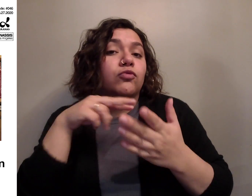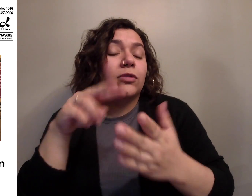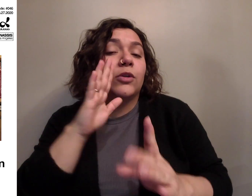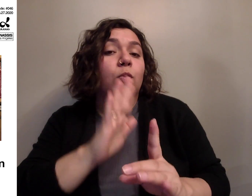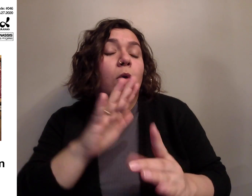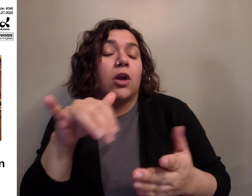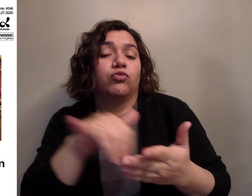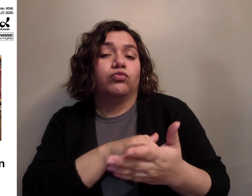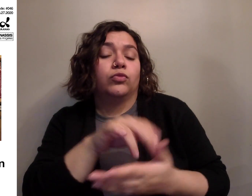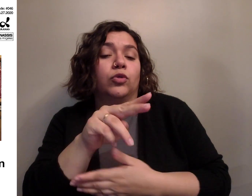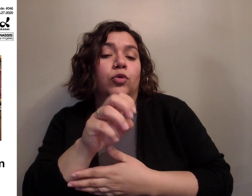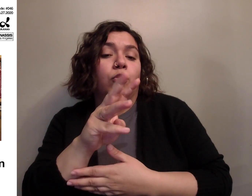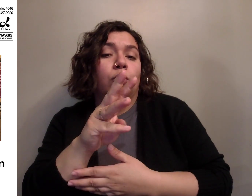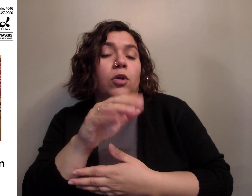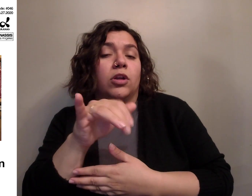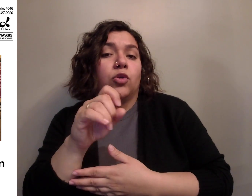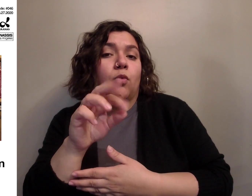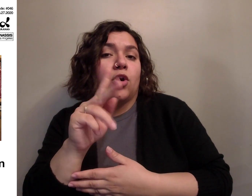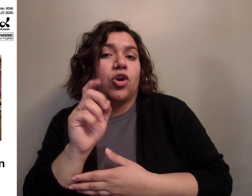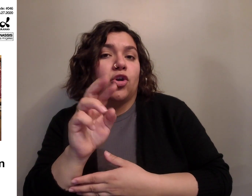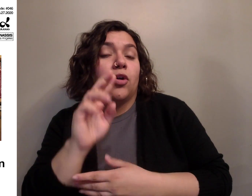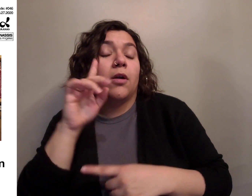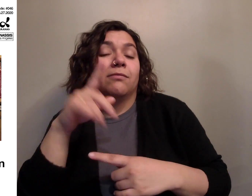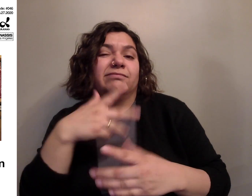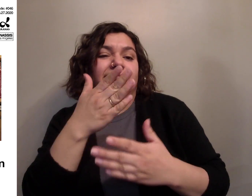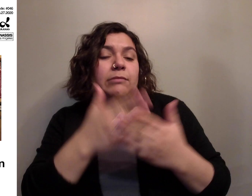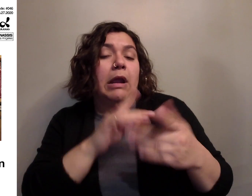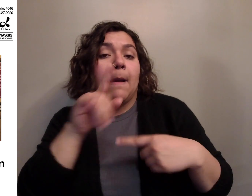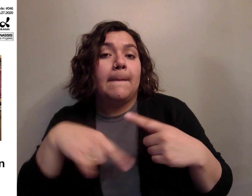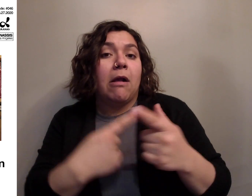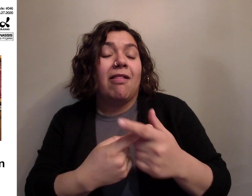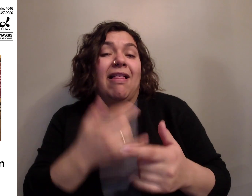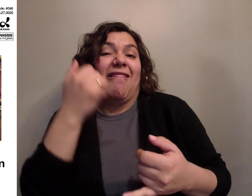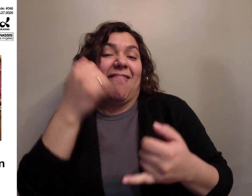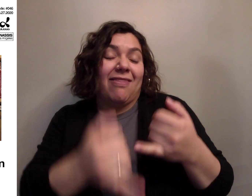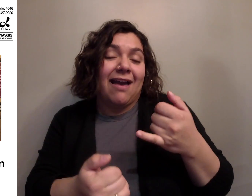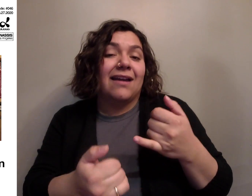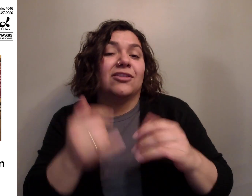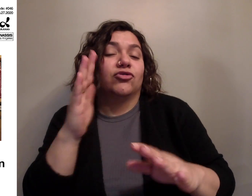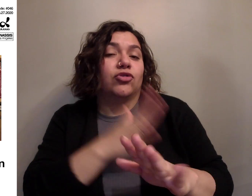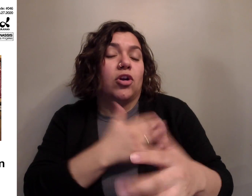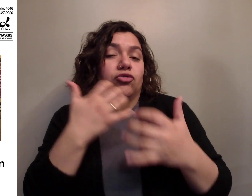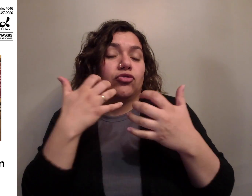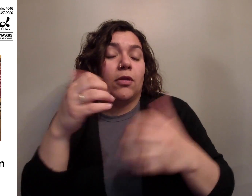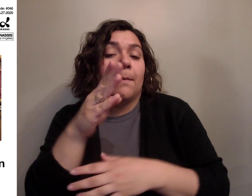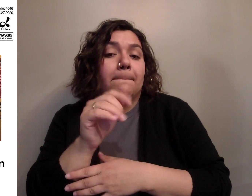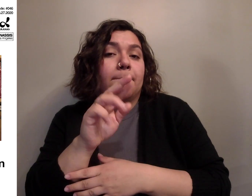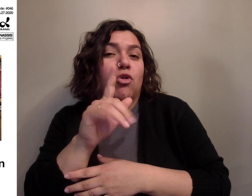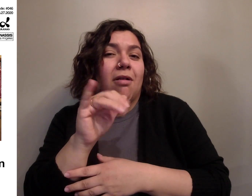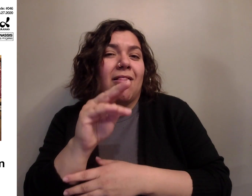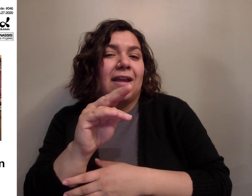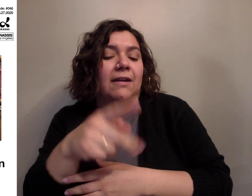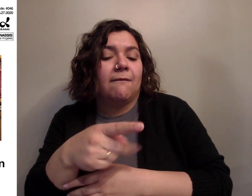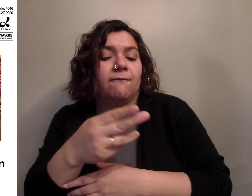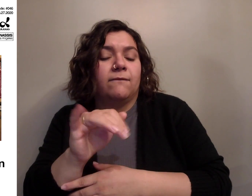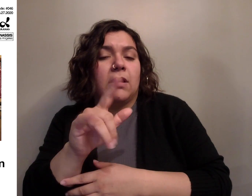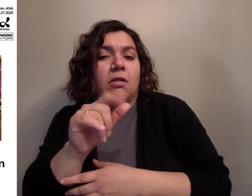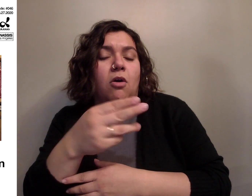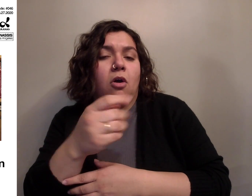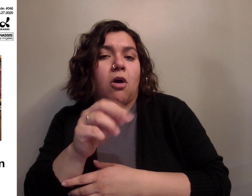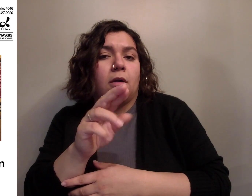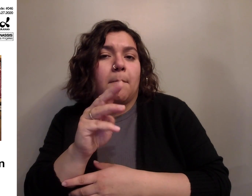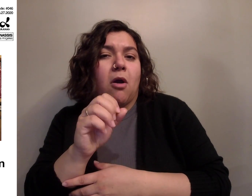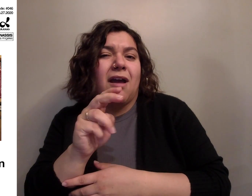was fascinated to read your New Yorker piece about the last concert that the Berlin Philharmonic gave. Can